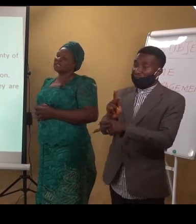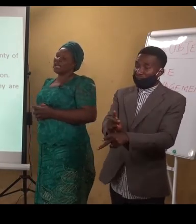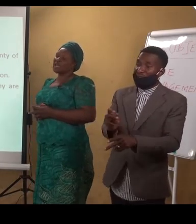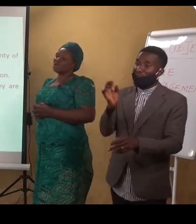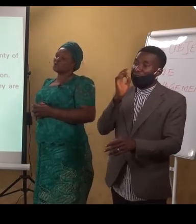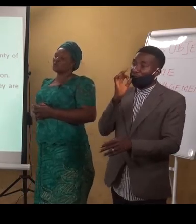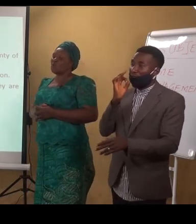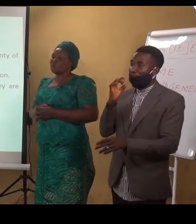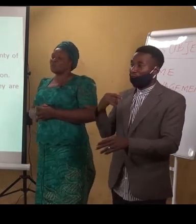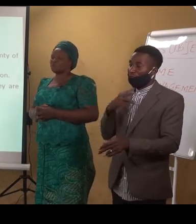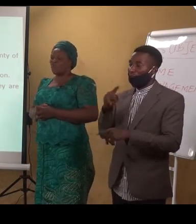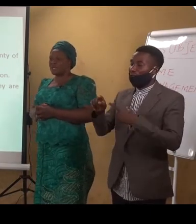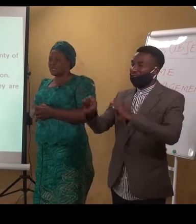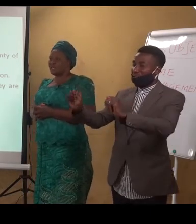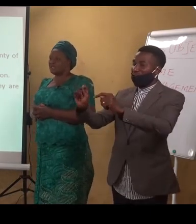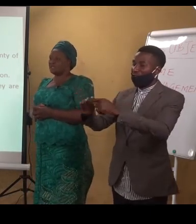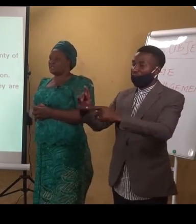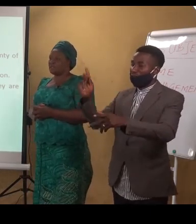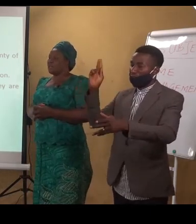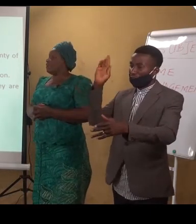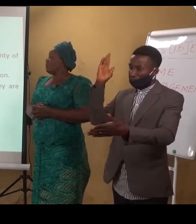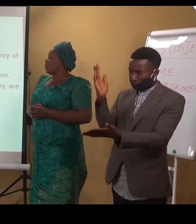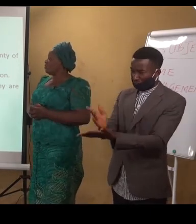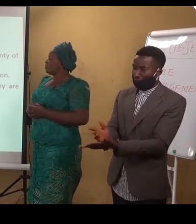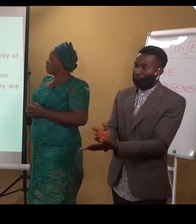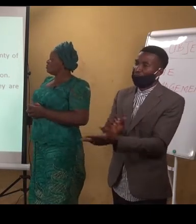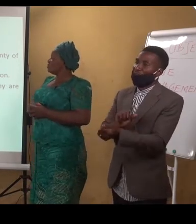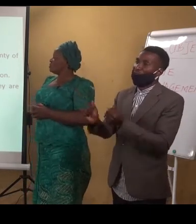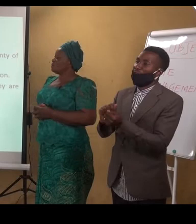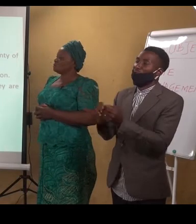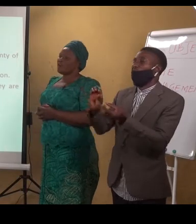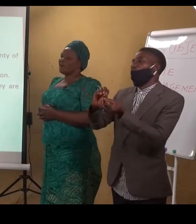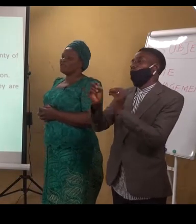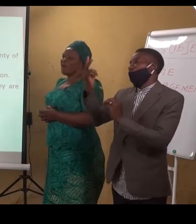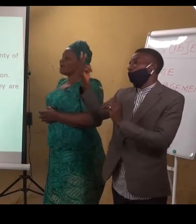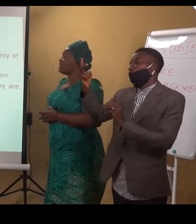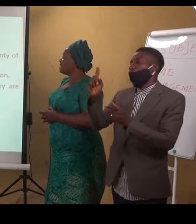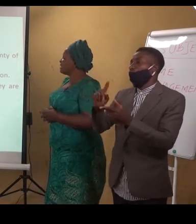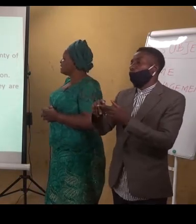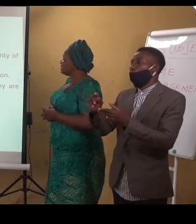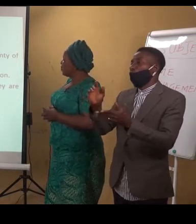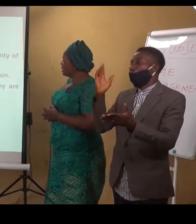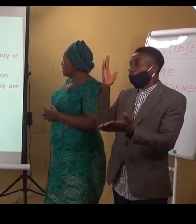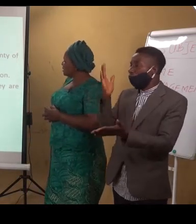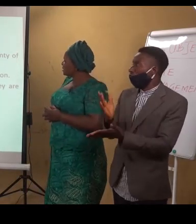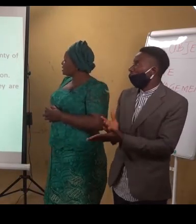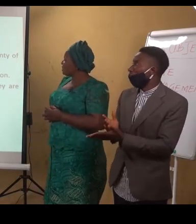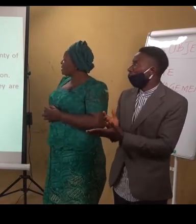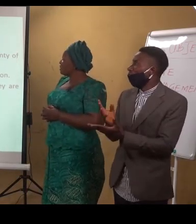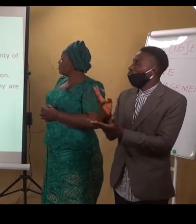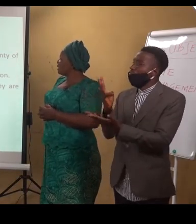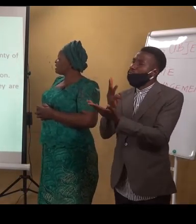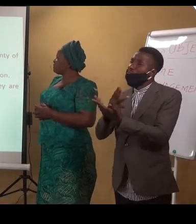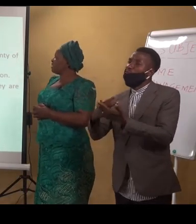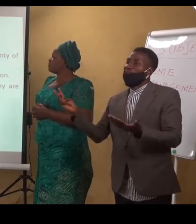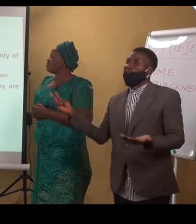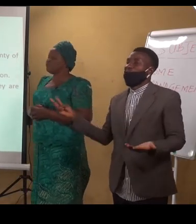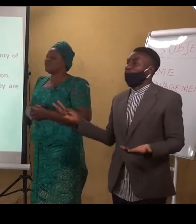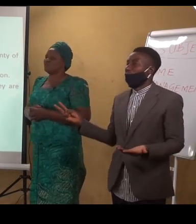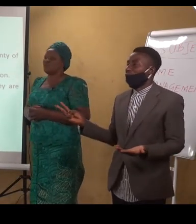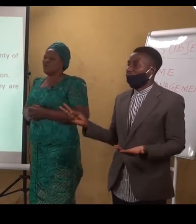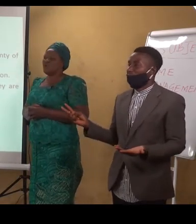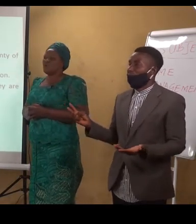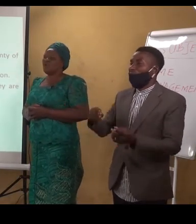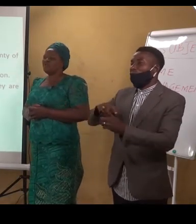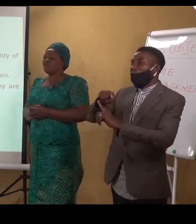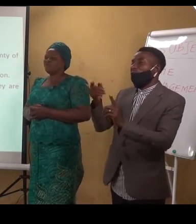We are trying to stop spoilage. Number two, to avoid wastage, especially when there is plenty of